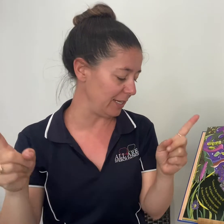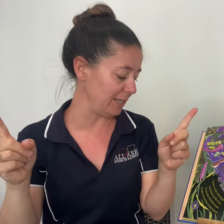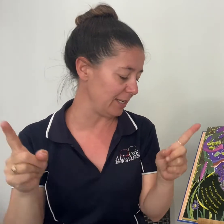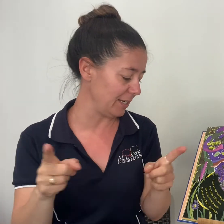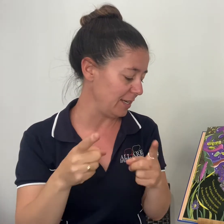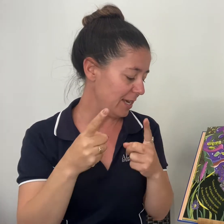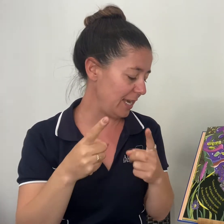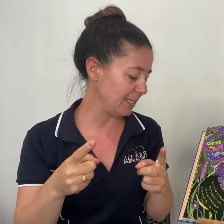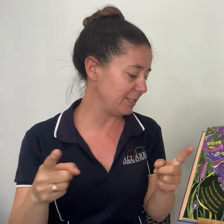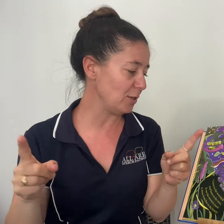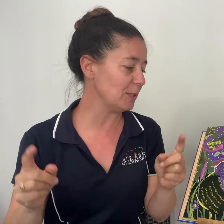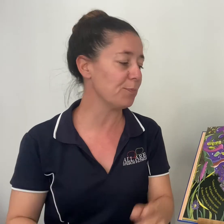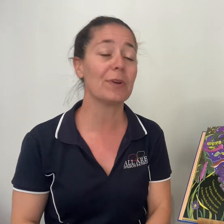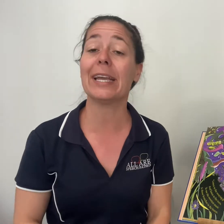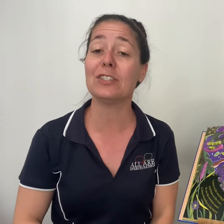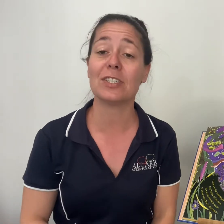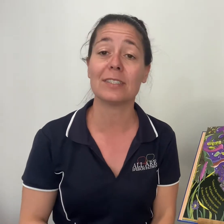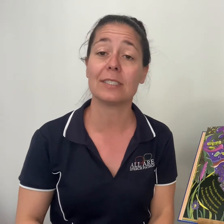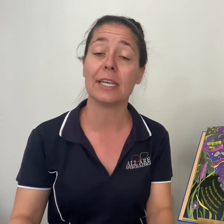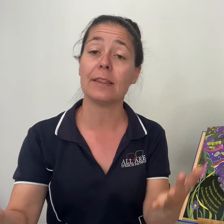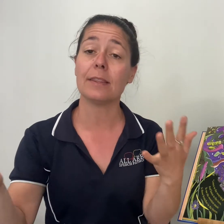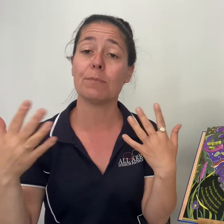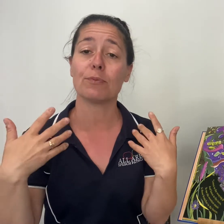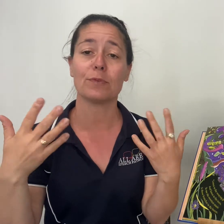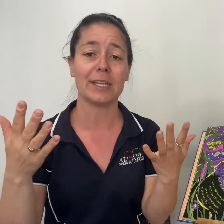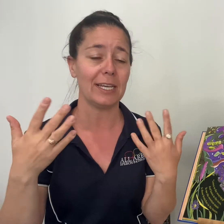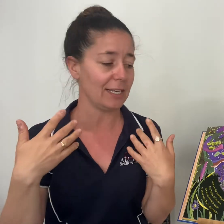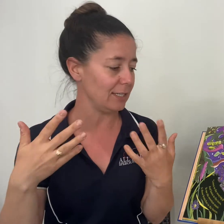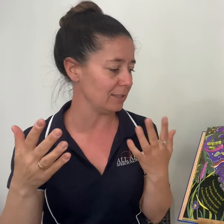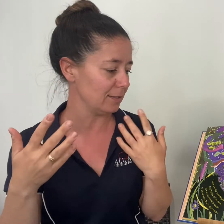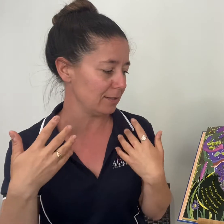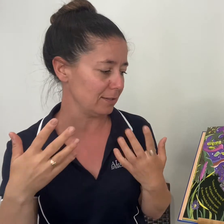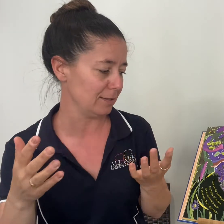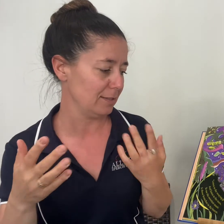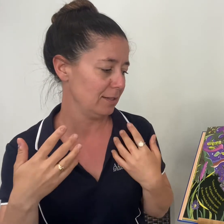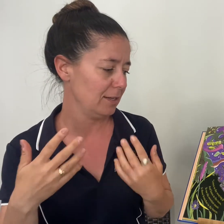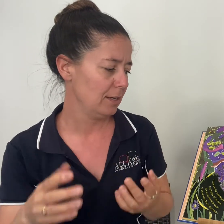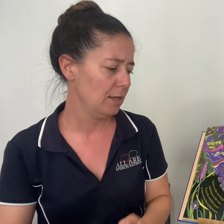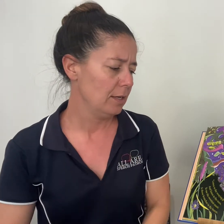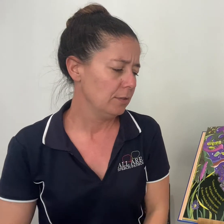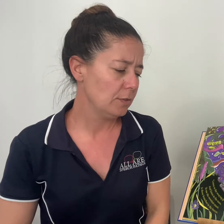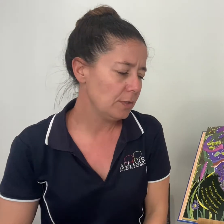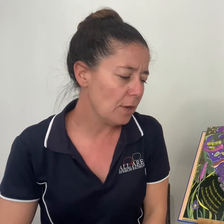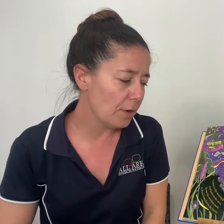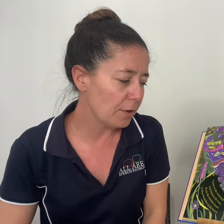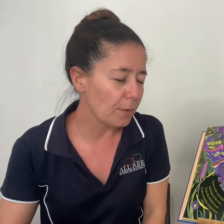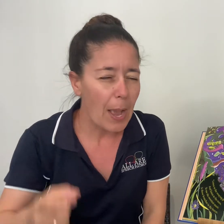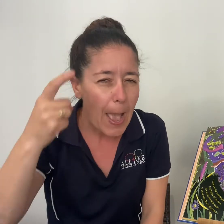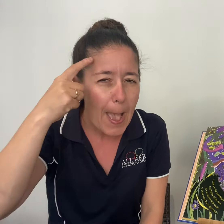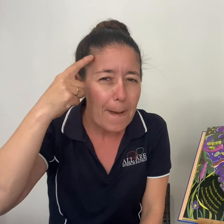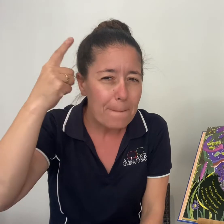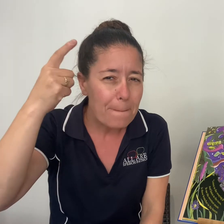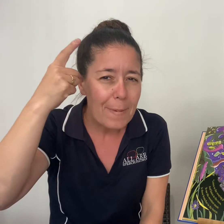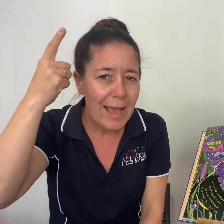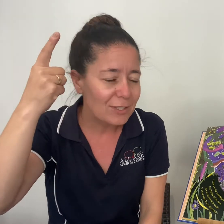music is those branches in the breeze. So,